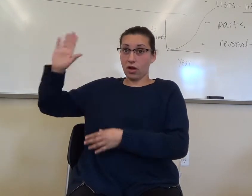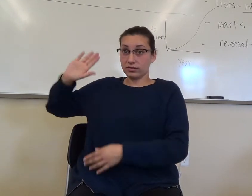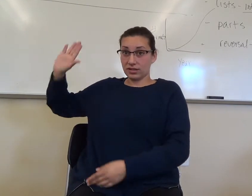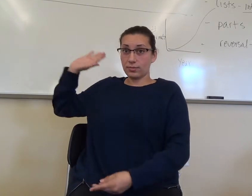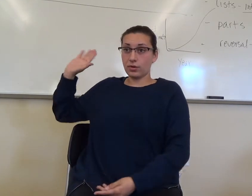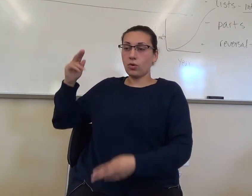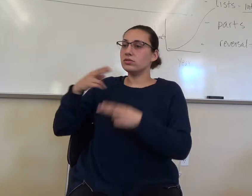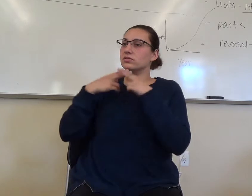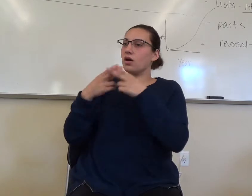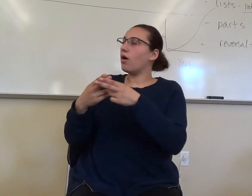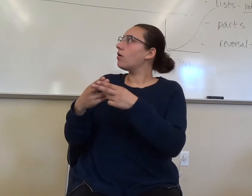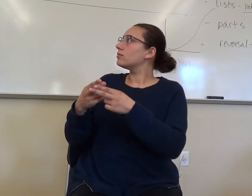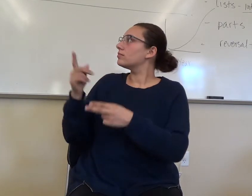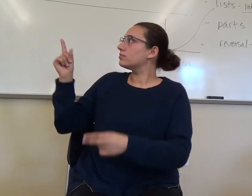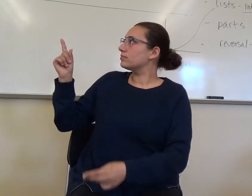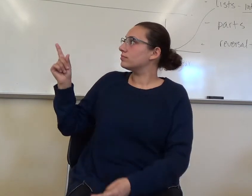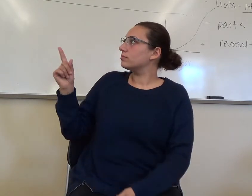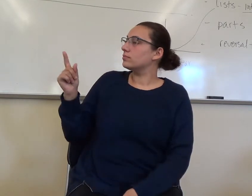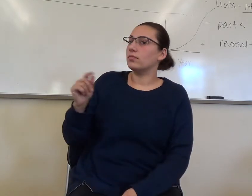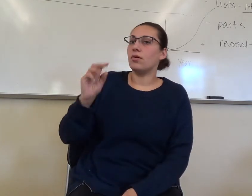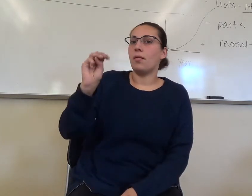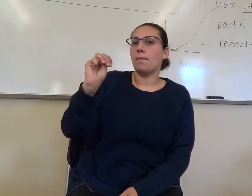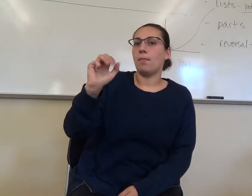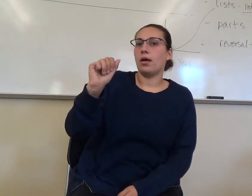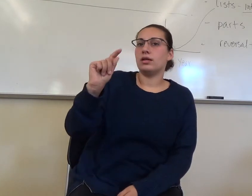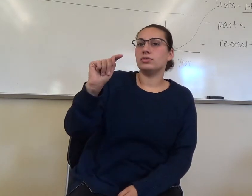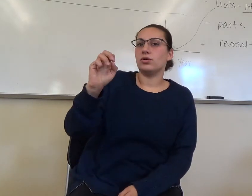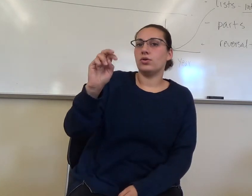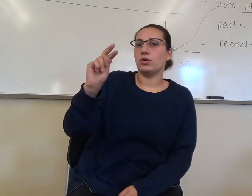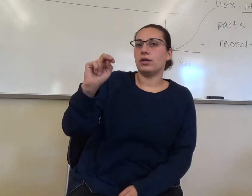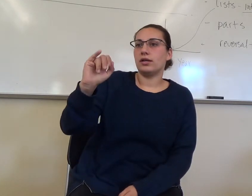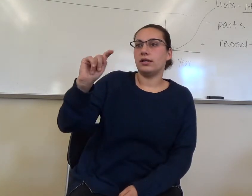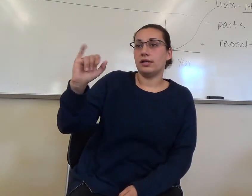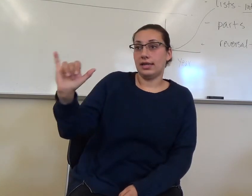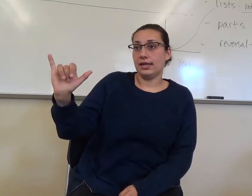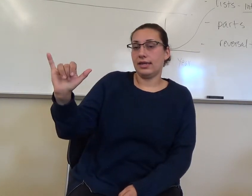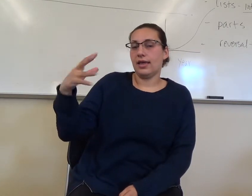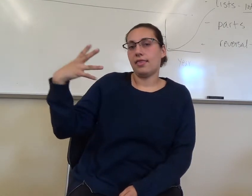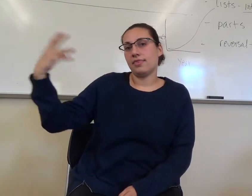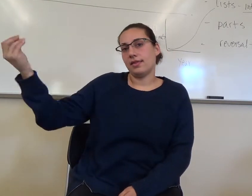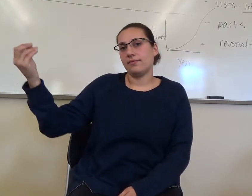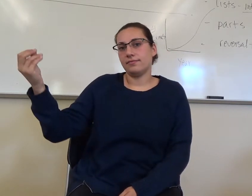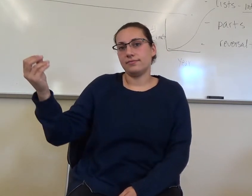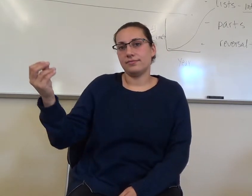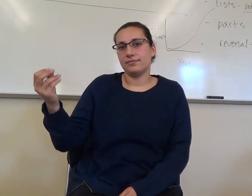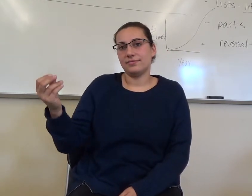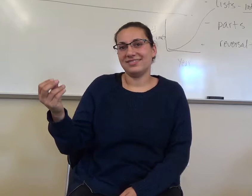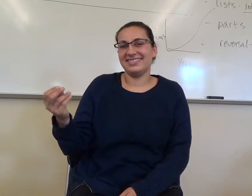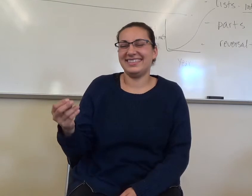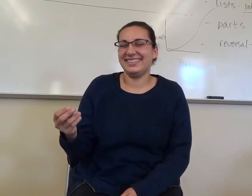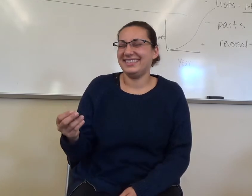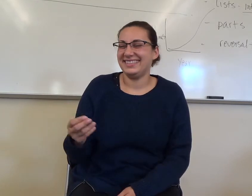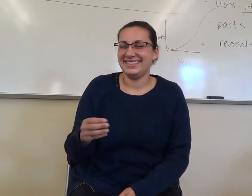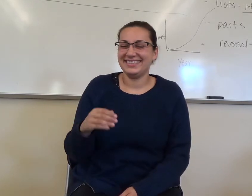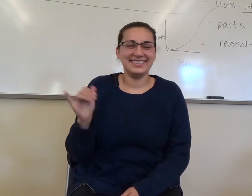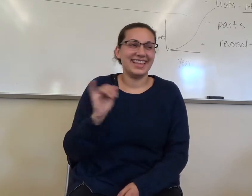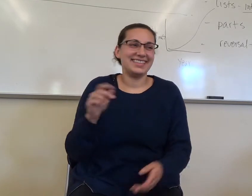called this, maternity leave, which is basically the same thing, okay? But